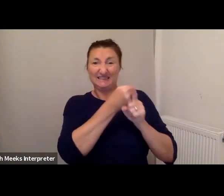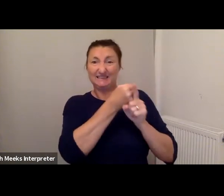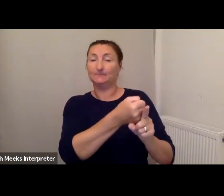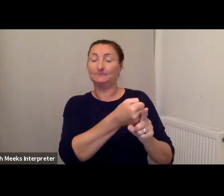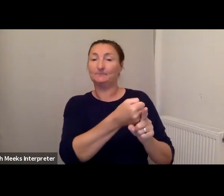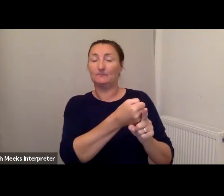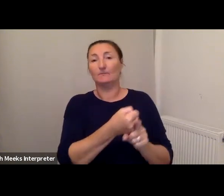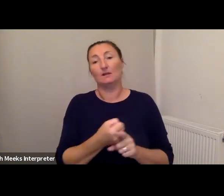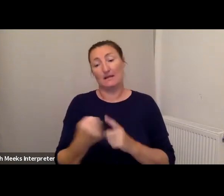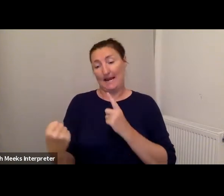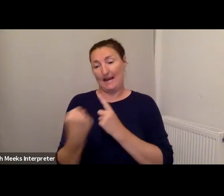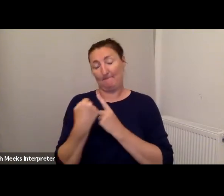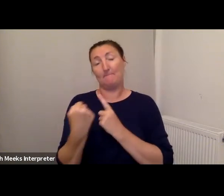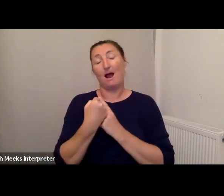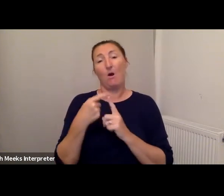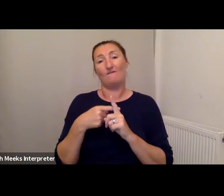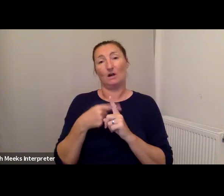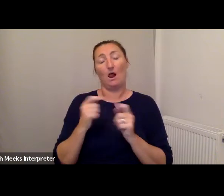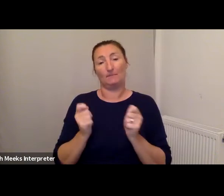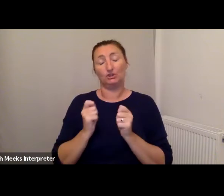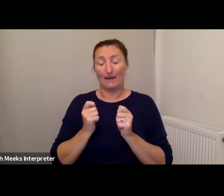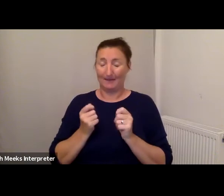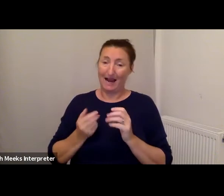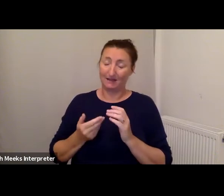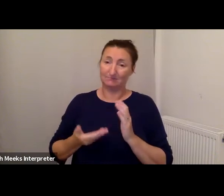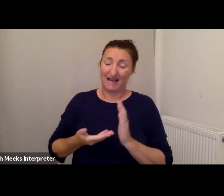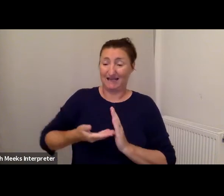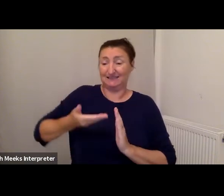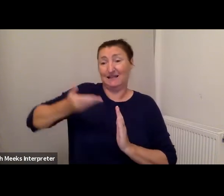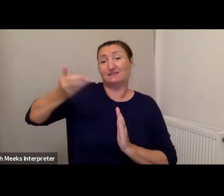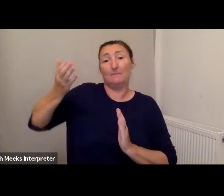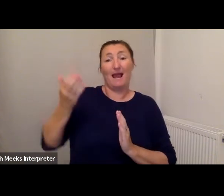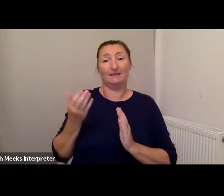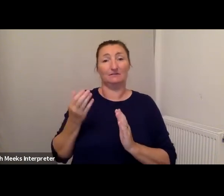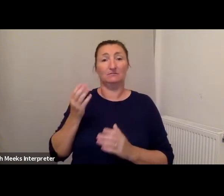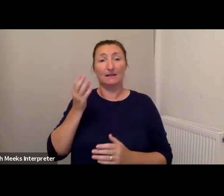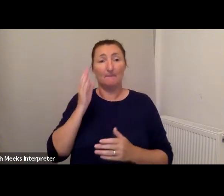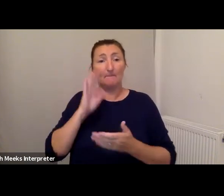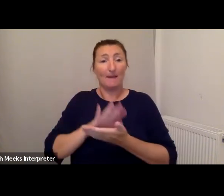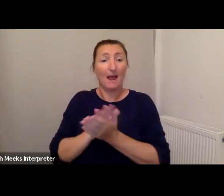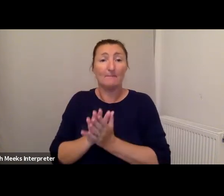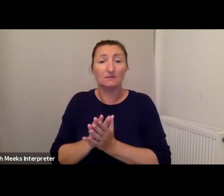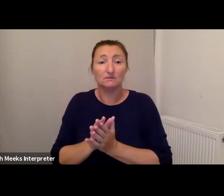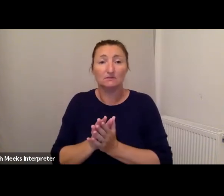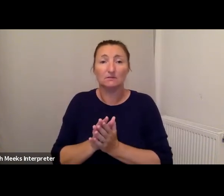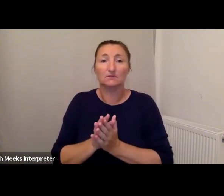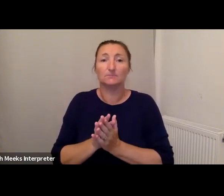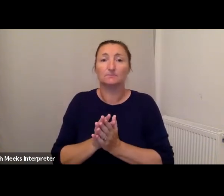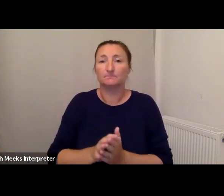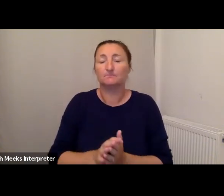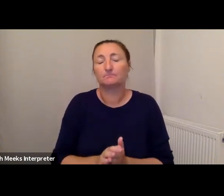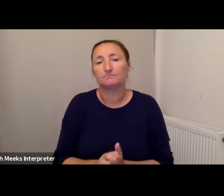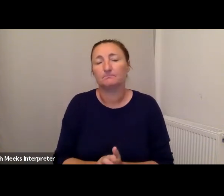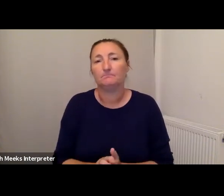impacts of climate change can exacerbate existing impairments and disabilities and create new ones. This again has been research that's come up for things like the Lancet